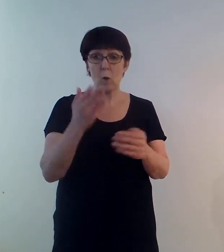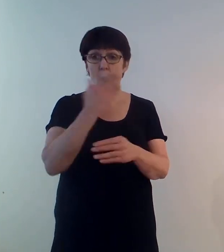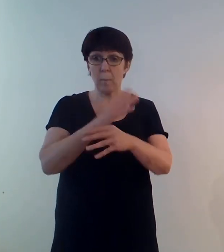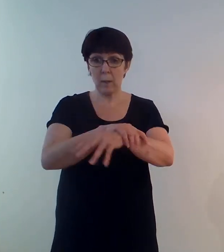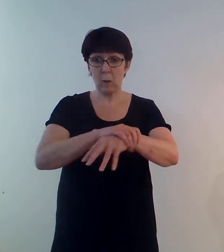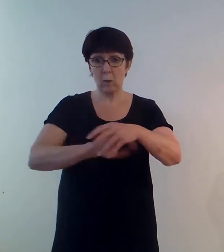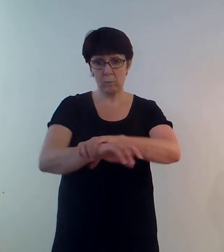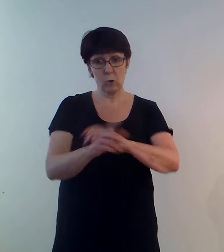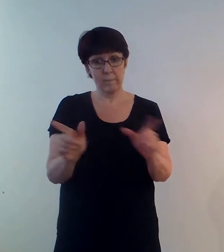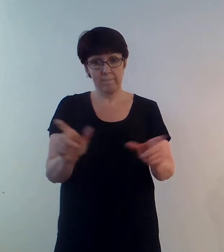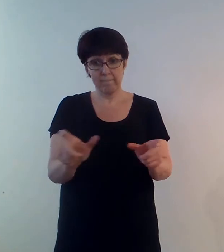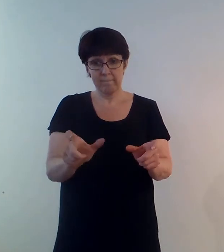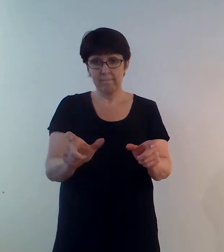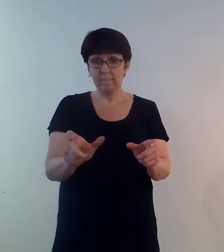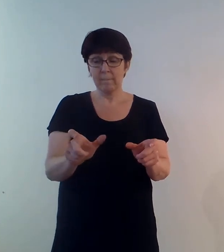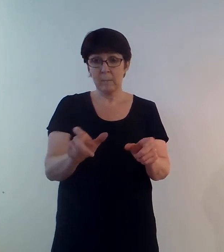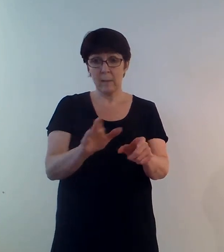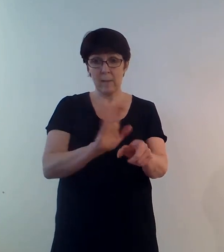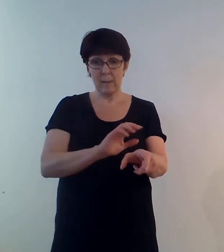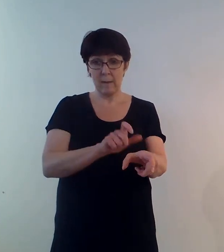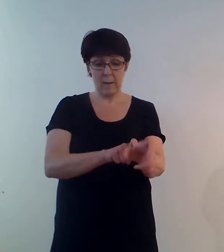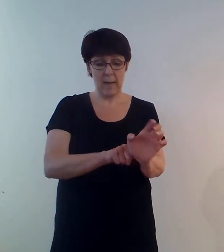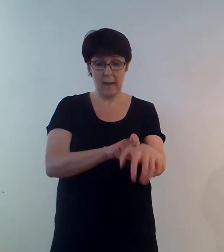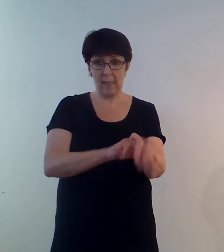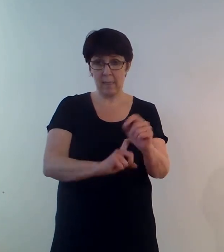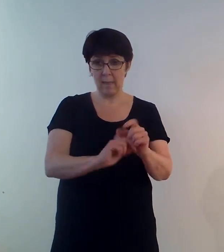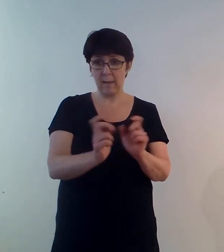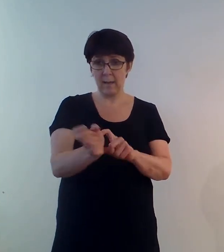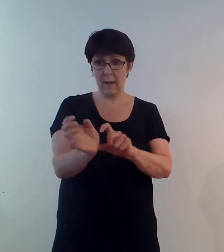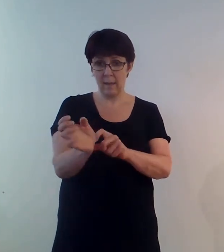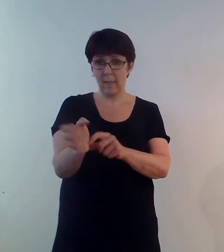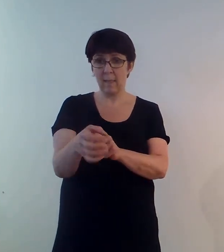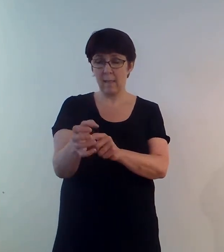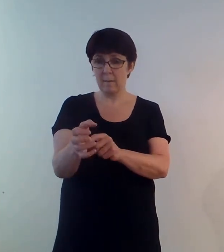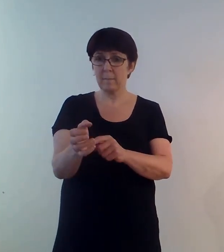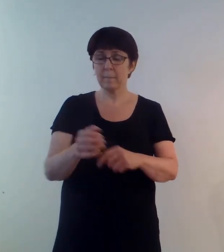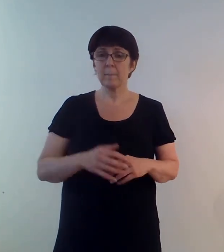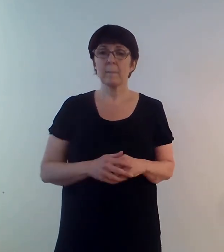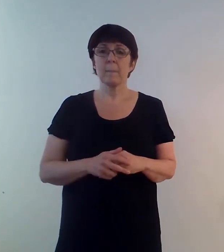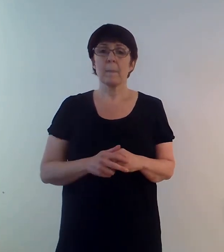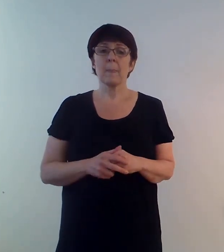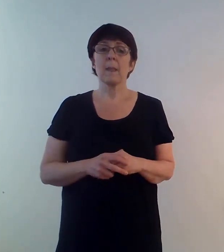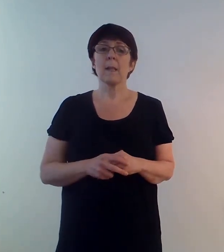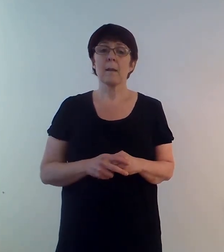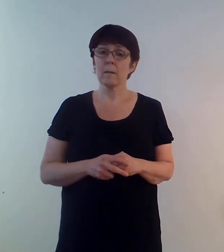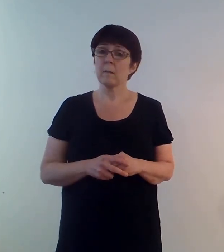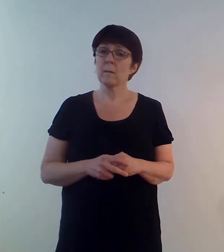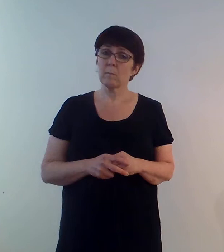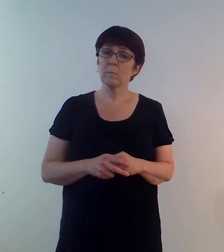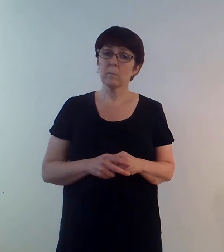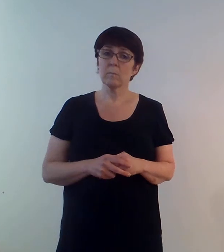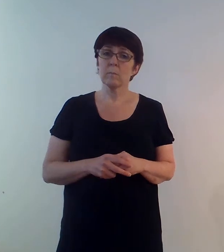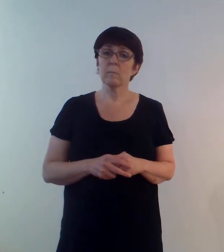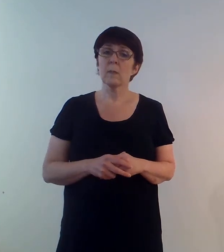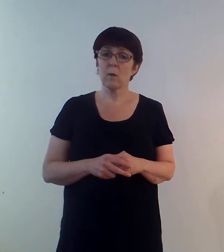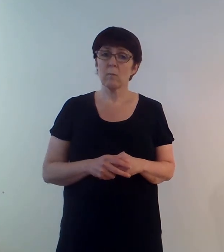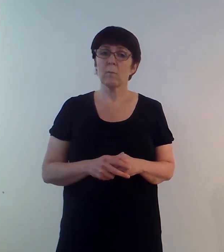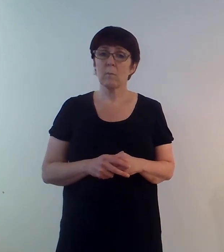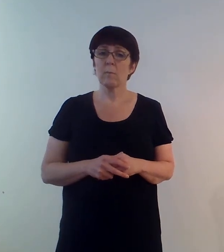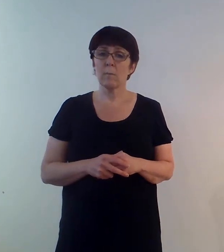area. The last one, we're just going to add a little bit of pressure, 5 seconds. Give it a shake. Same